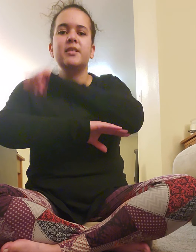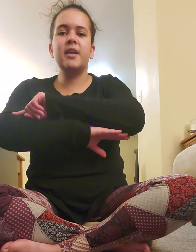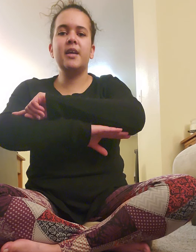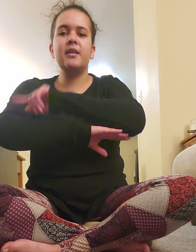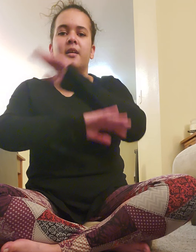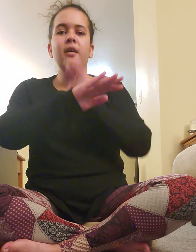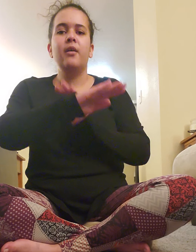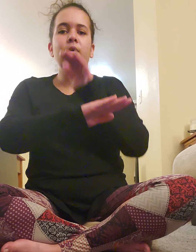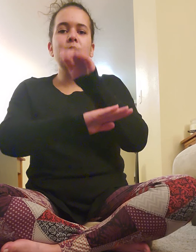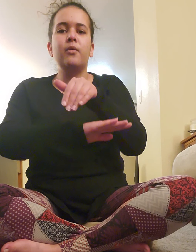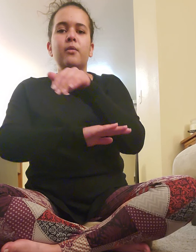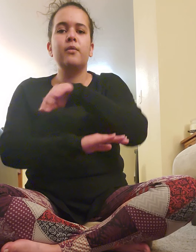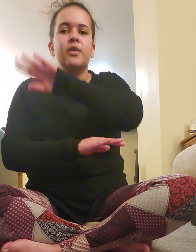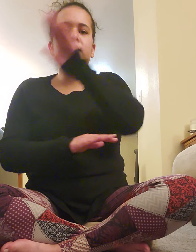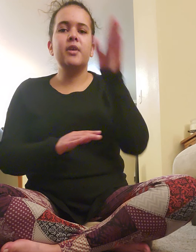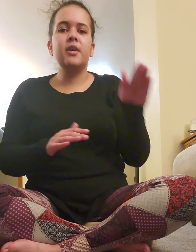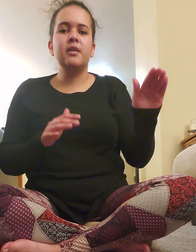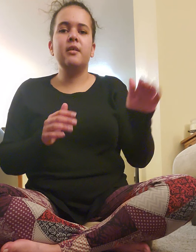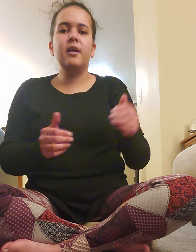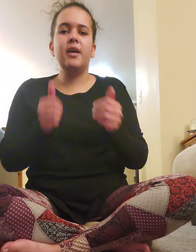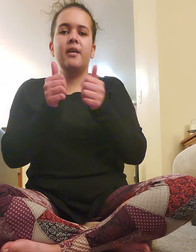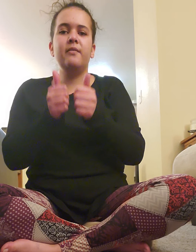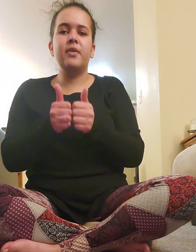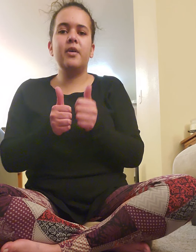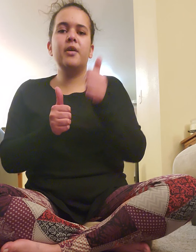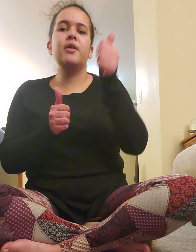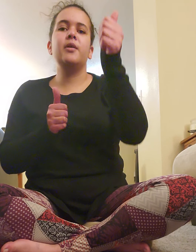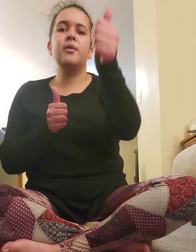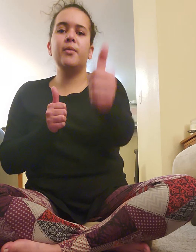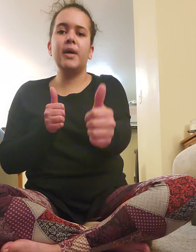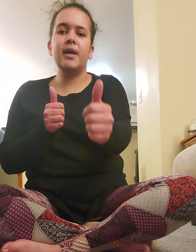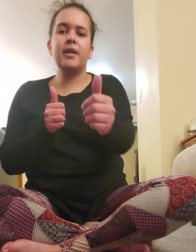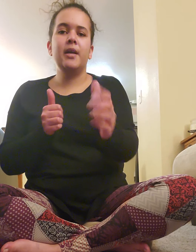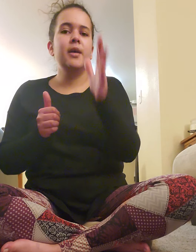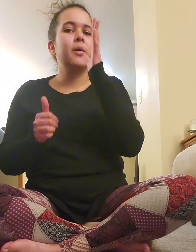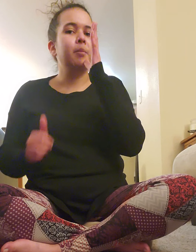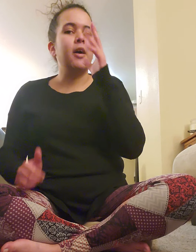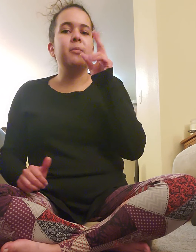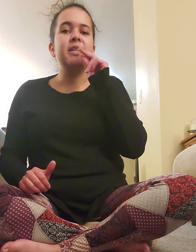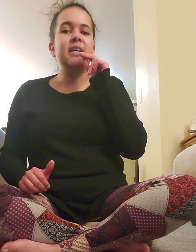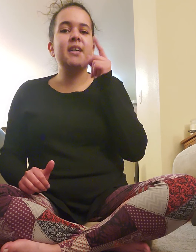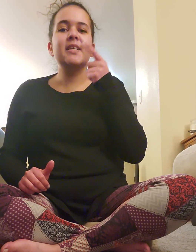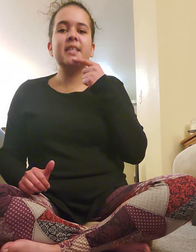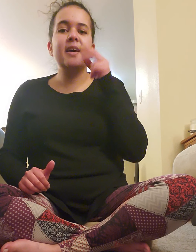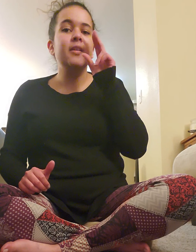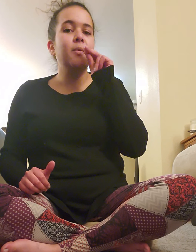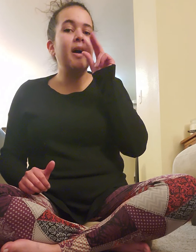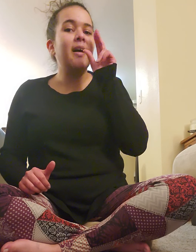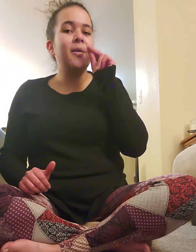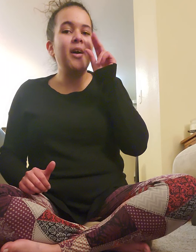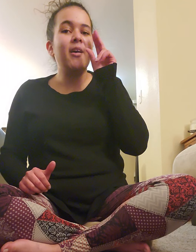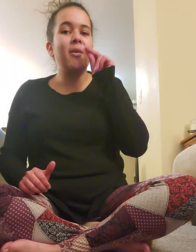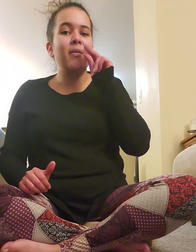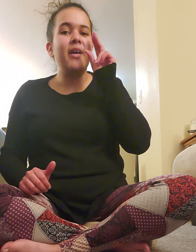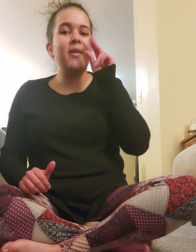day, over the hill and far away. Mama duck said quack, quack, quack,